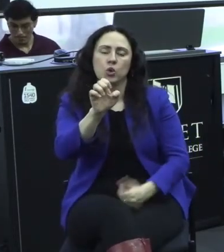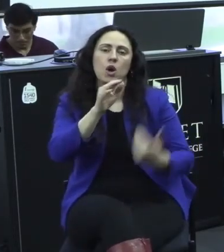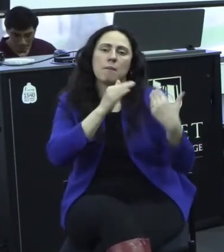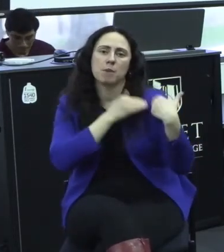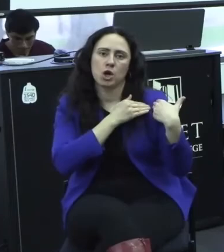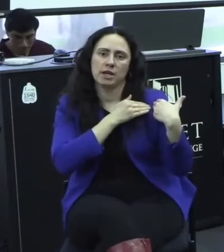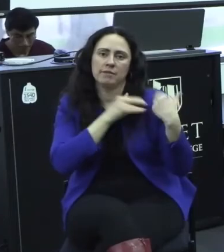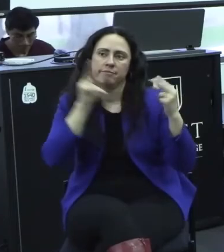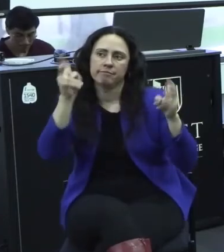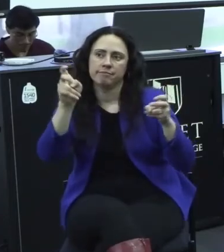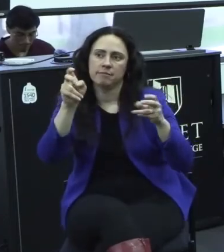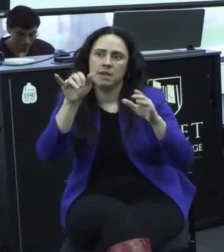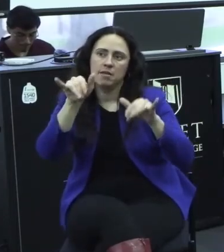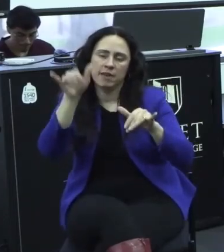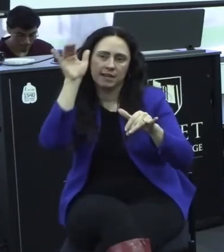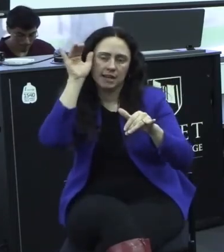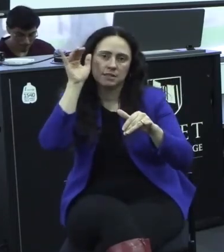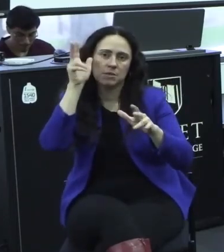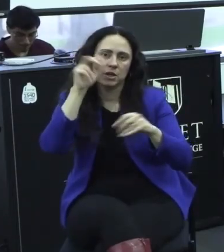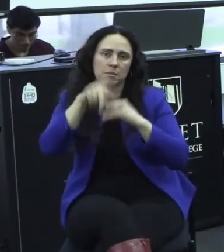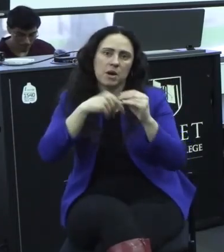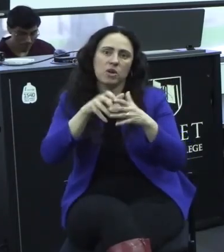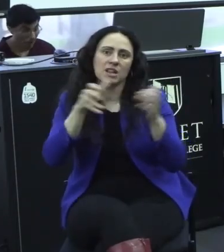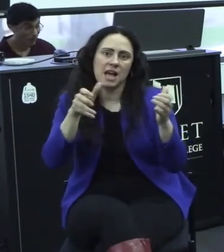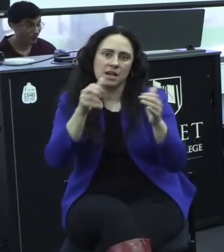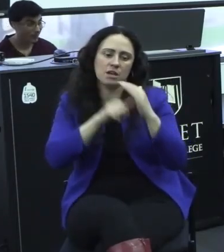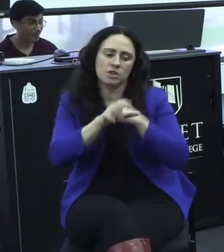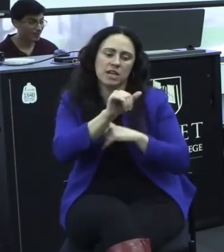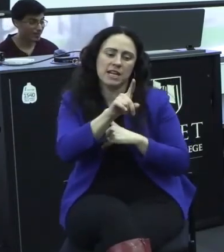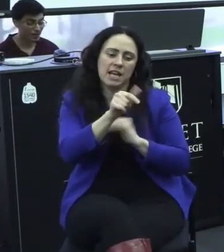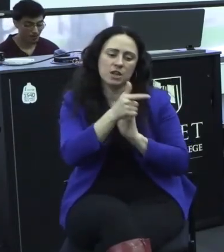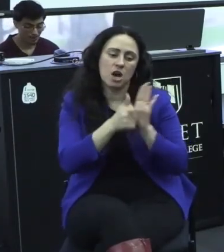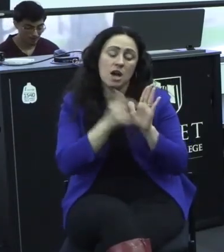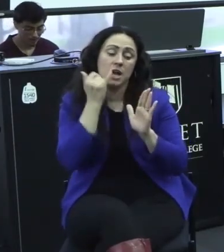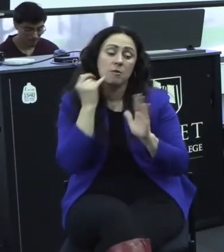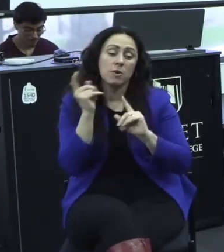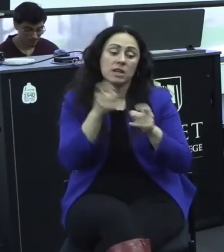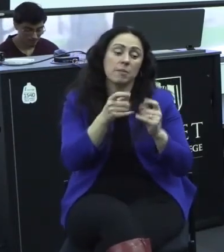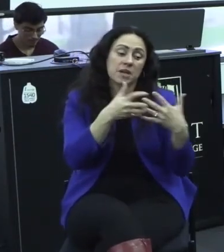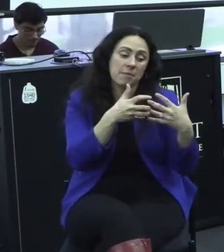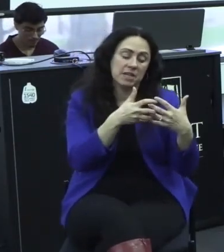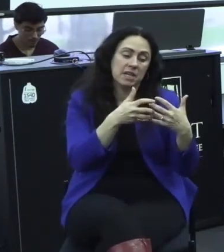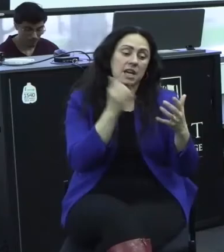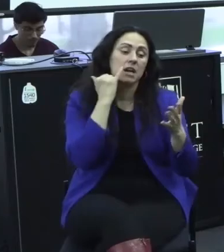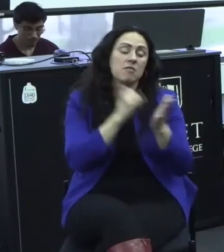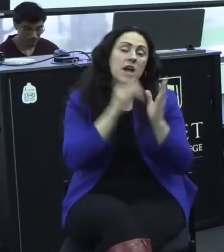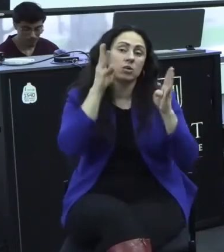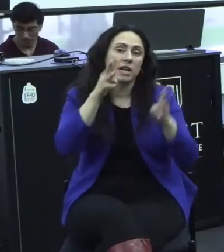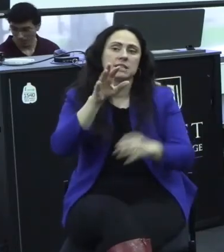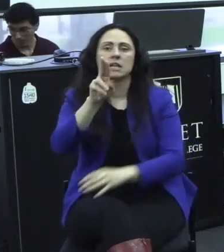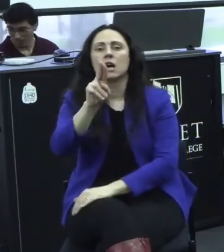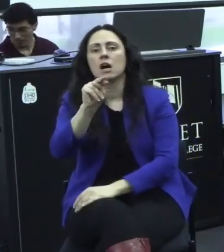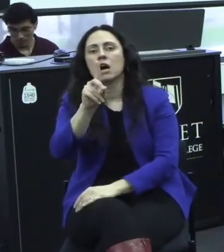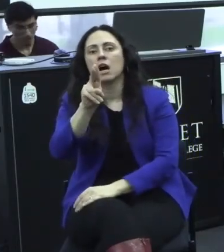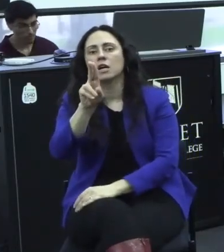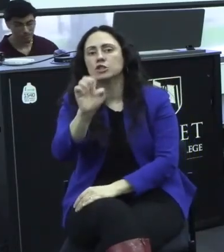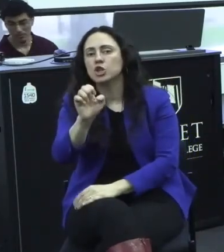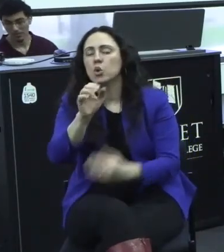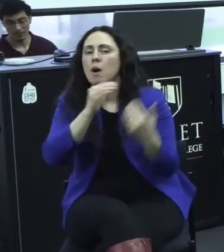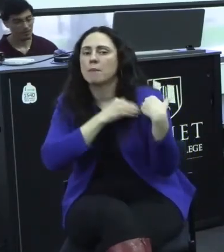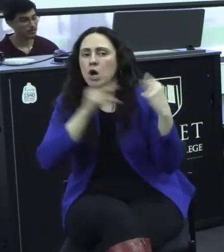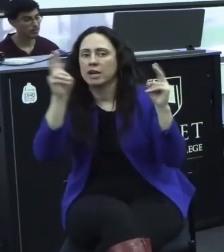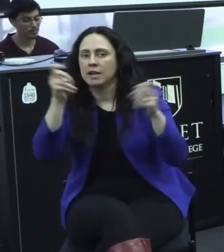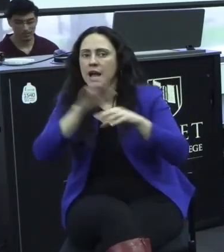hear about a lot under ADA law, that if we're going to apply accommodation, if it is going to create an undue burden on the